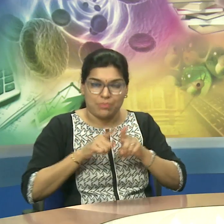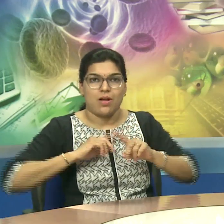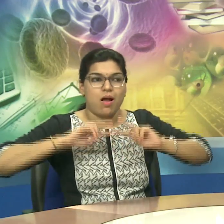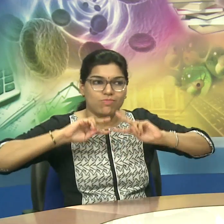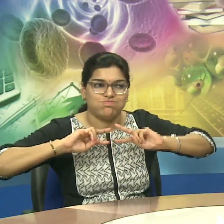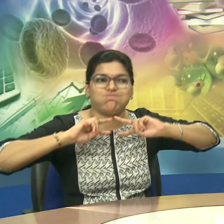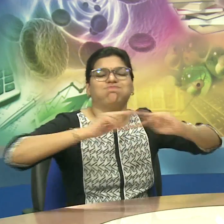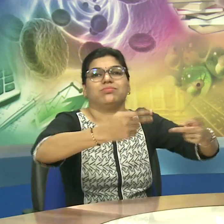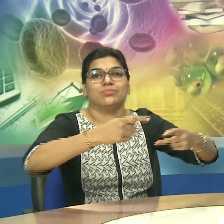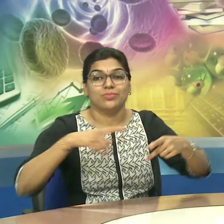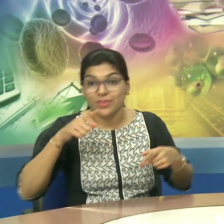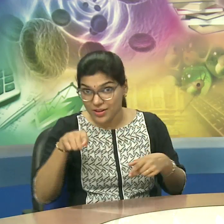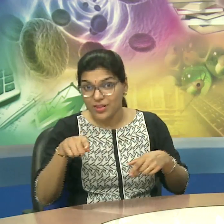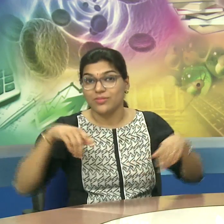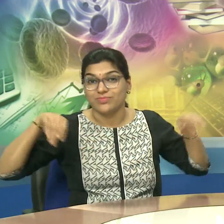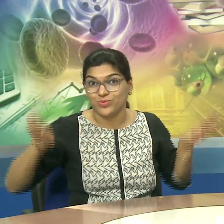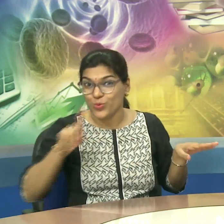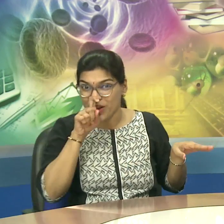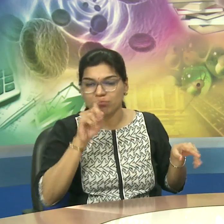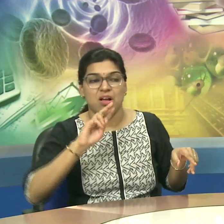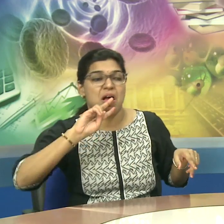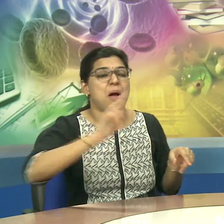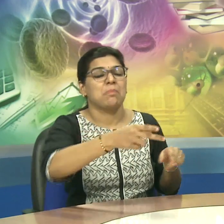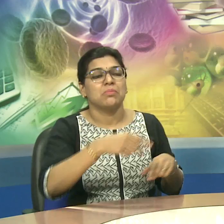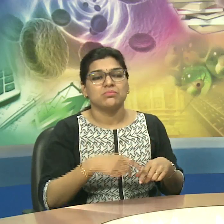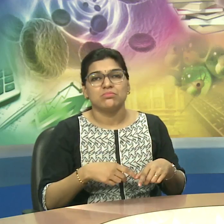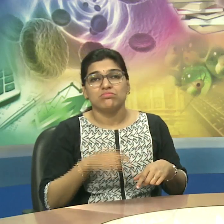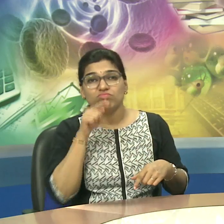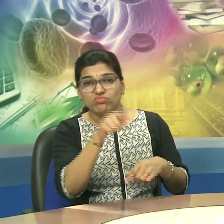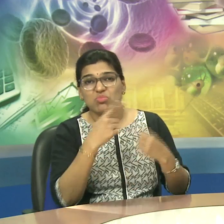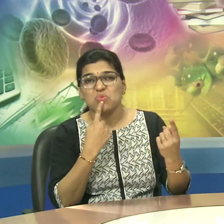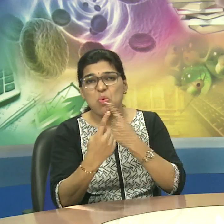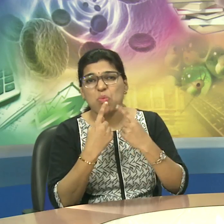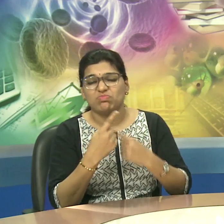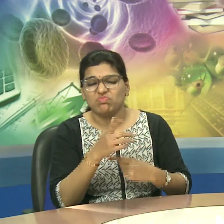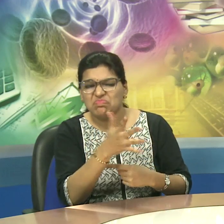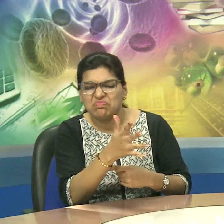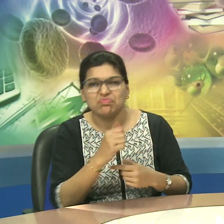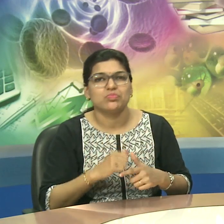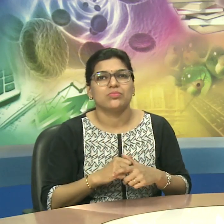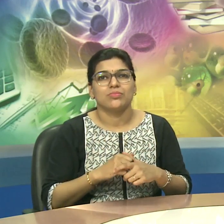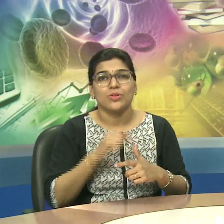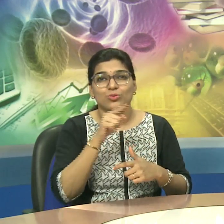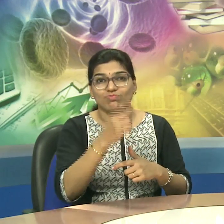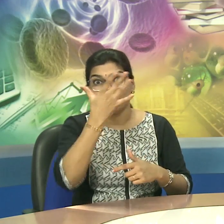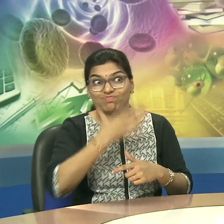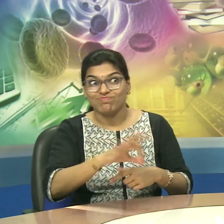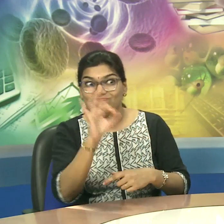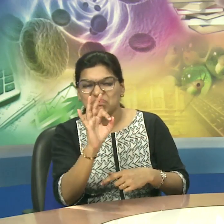cannot talk, you can't sing, you can't dance." So the parrot in a similar way said, "You are